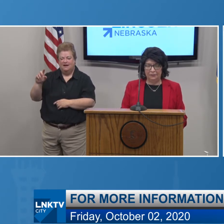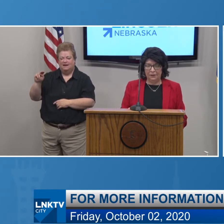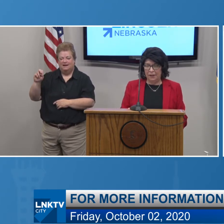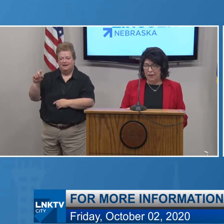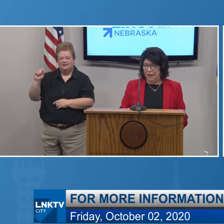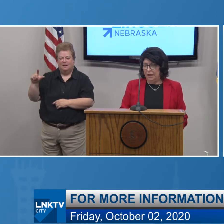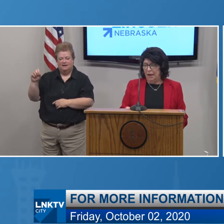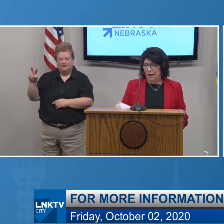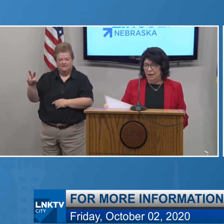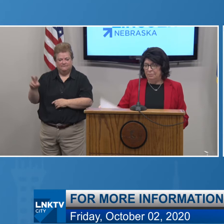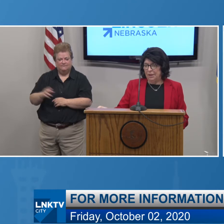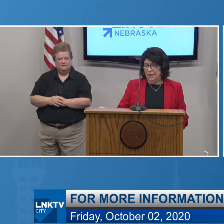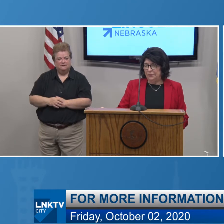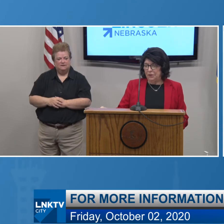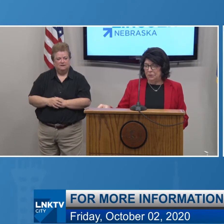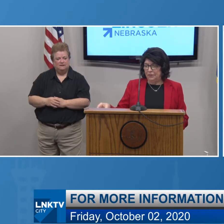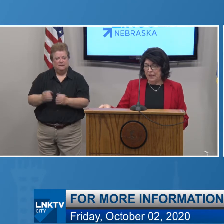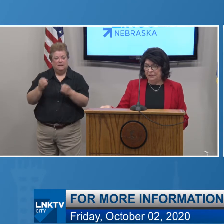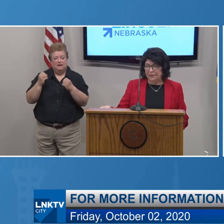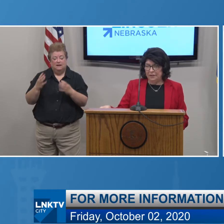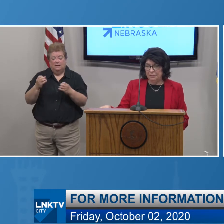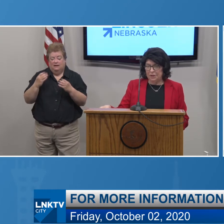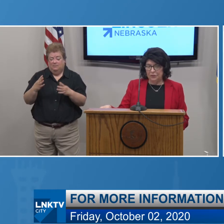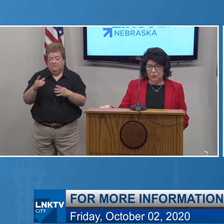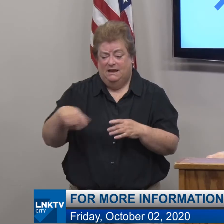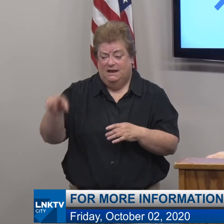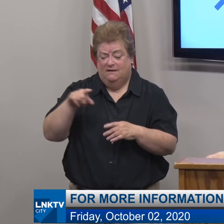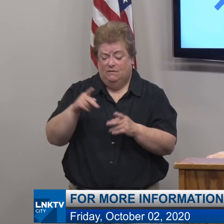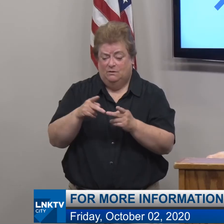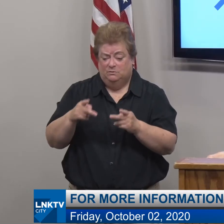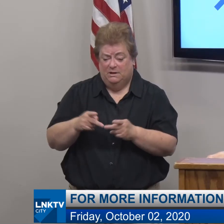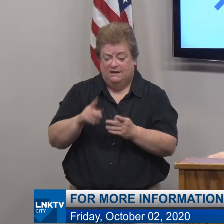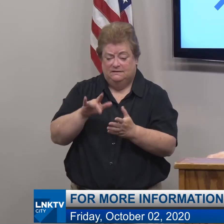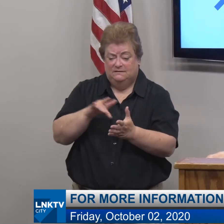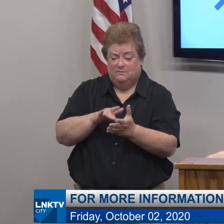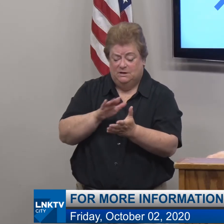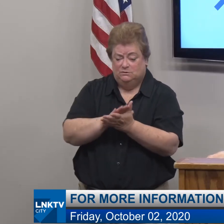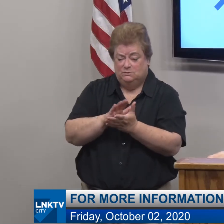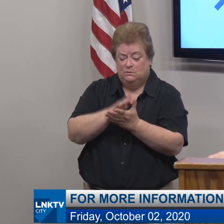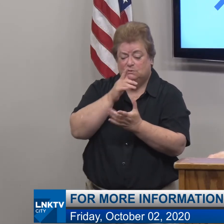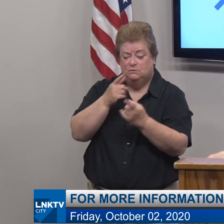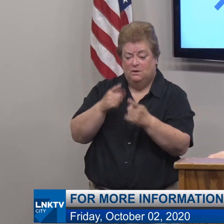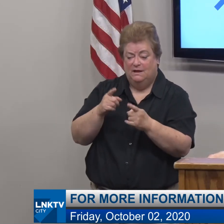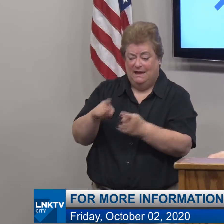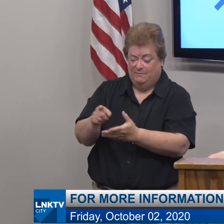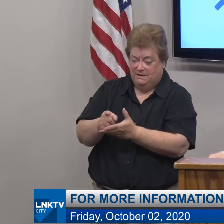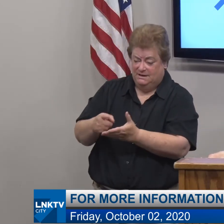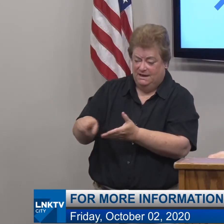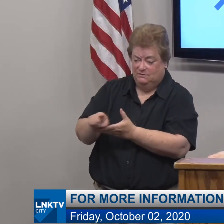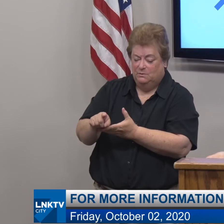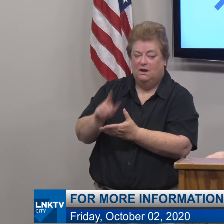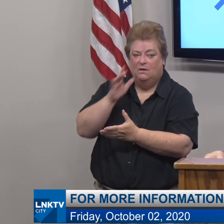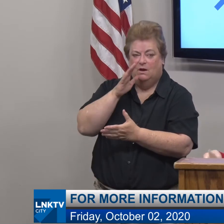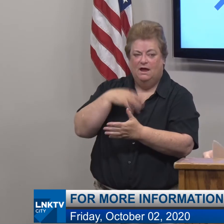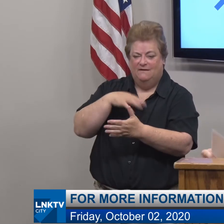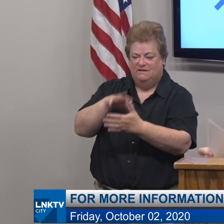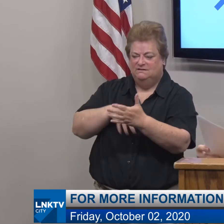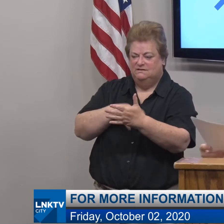health.lincoln.ne.gov. Many of those sites at the middle schools are next week, and that schedule will be posted on